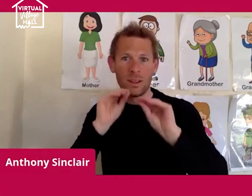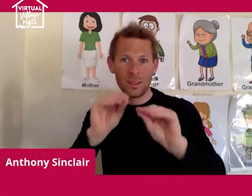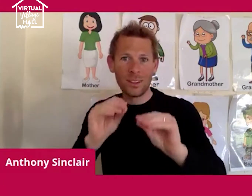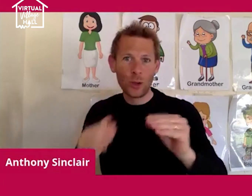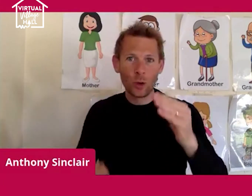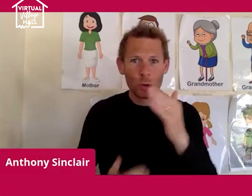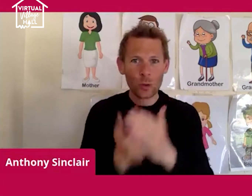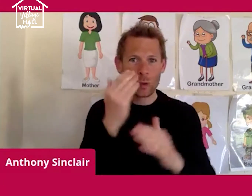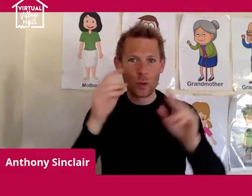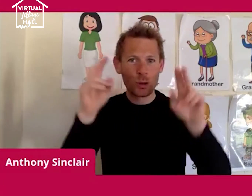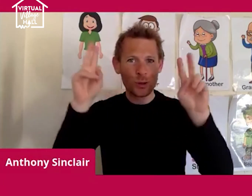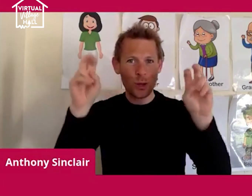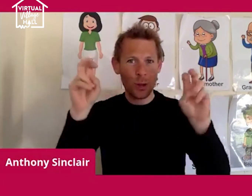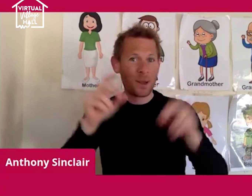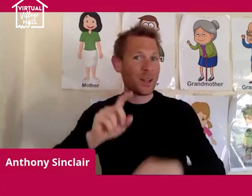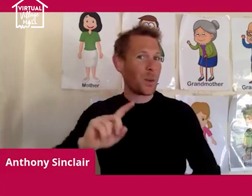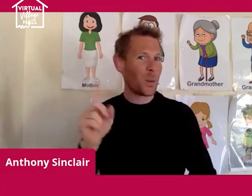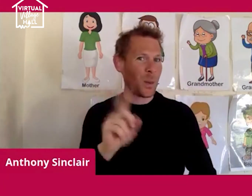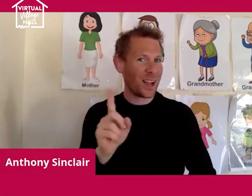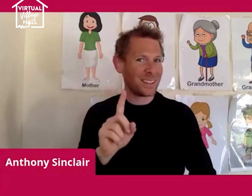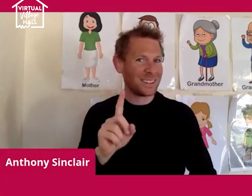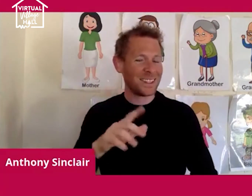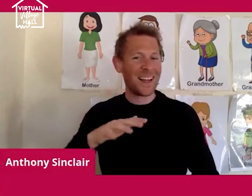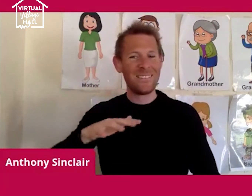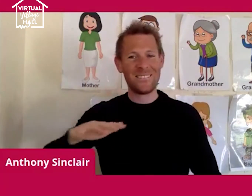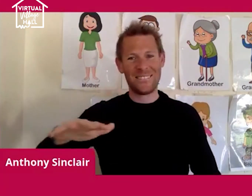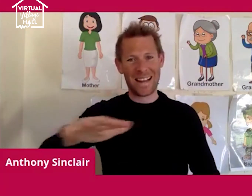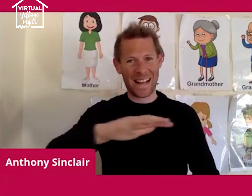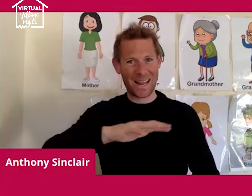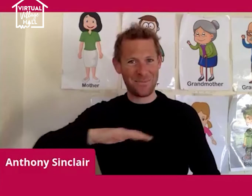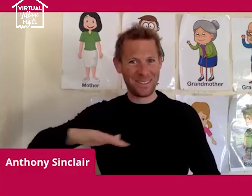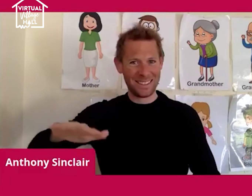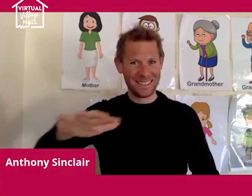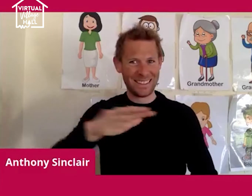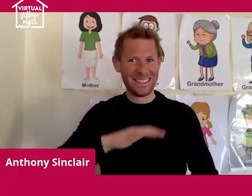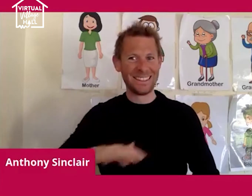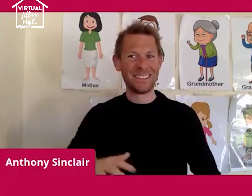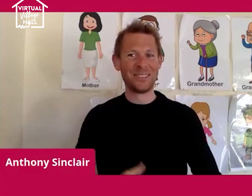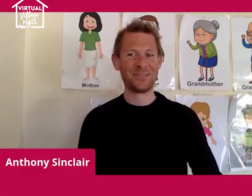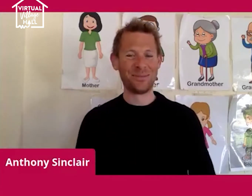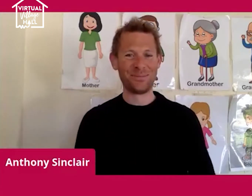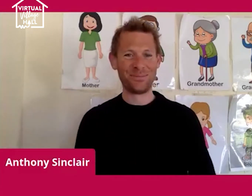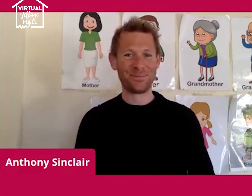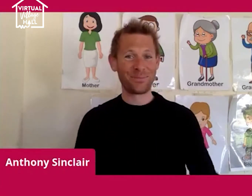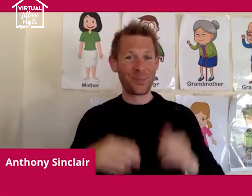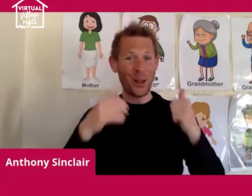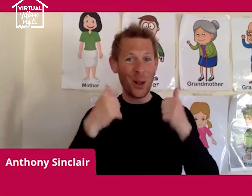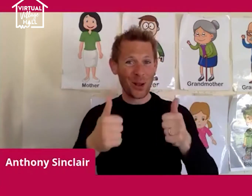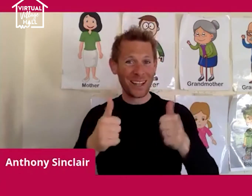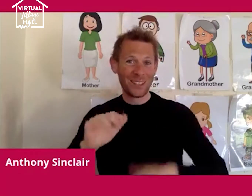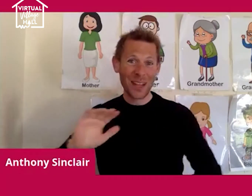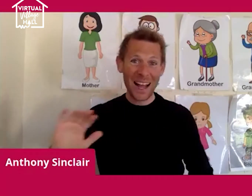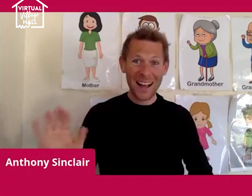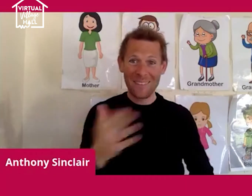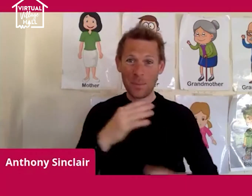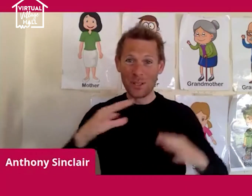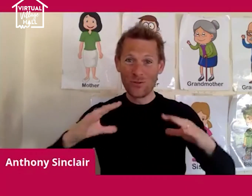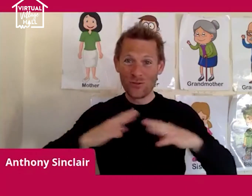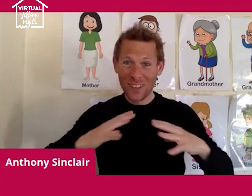Then I'm going to teach you some new signs, and that's from the topic of the family. Okay,